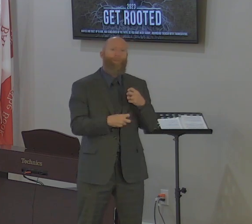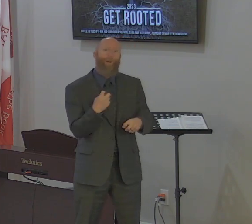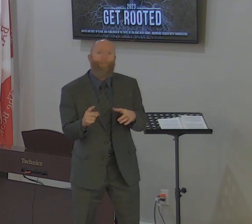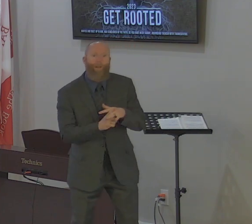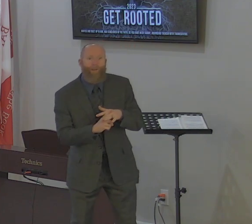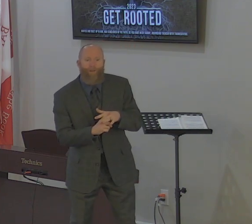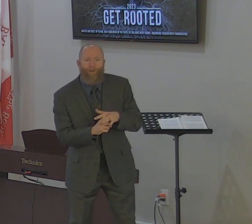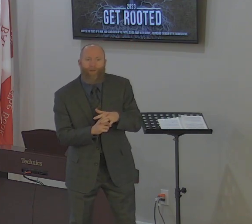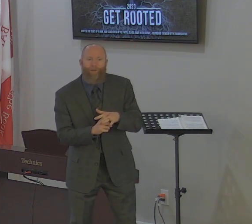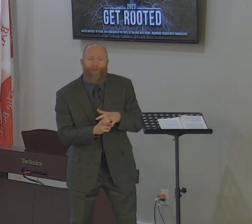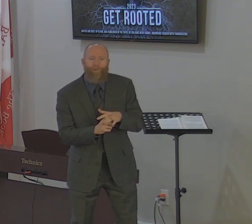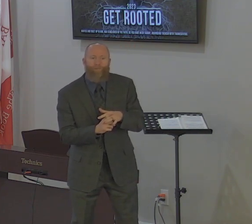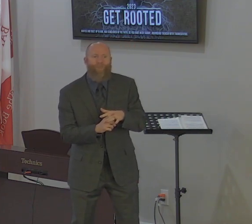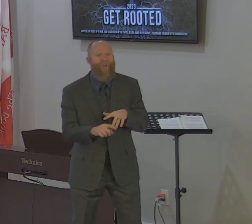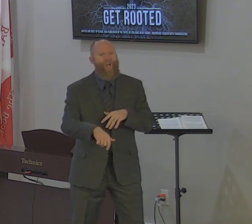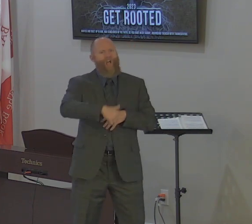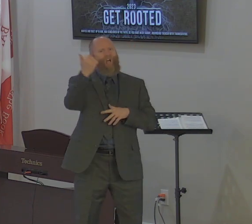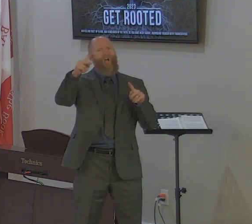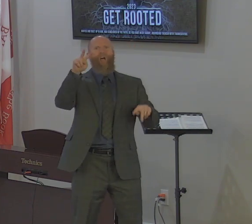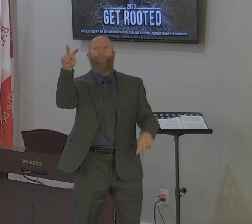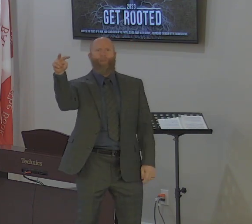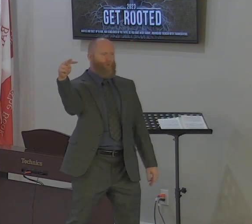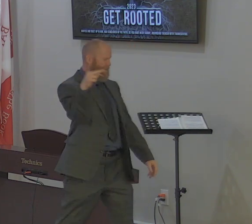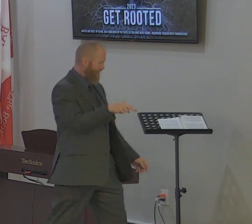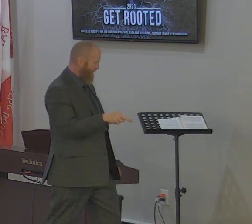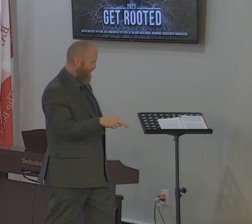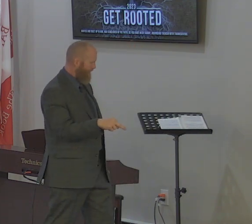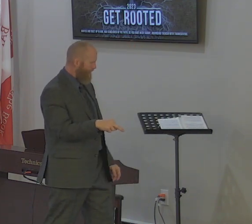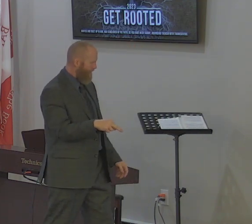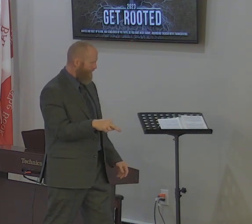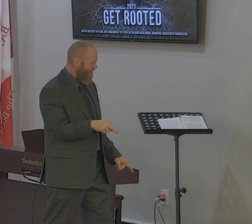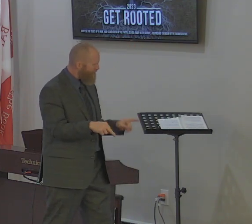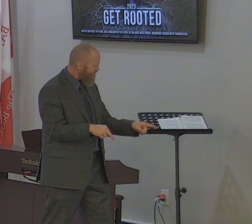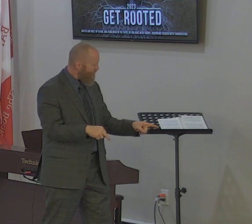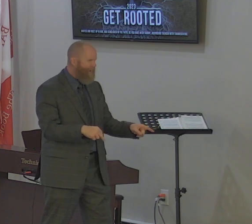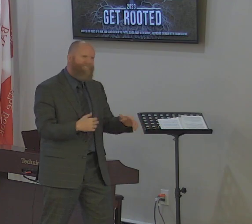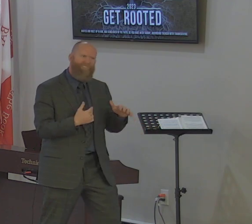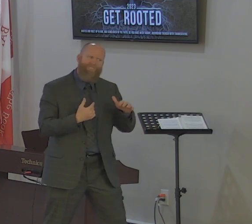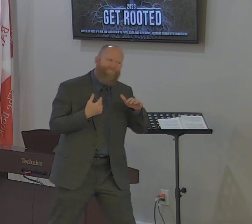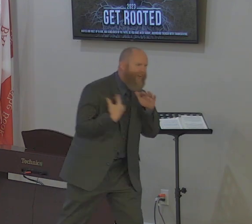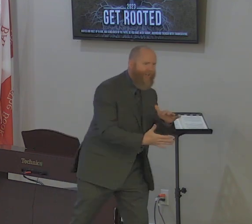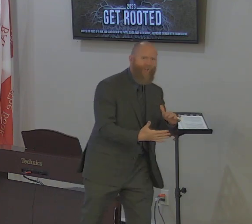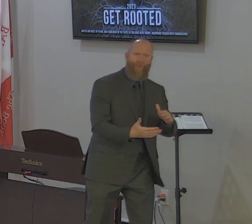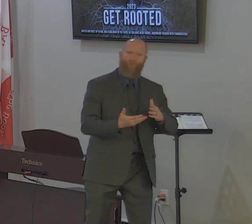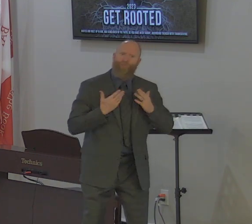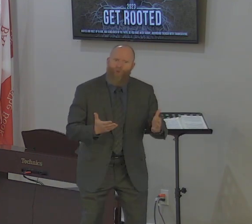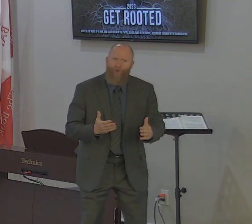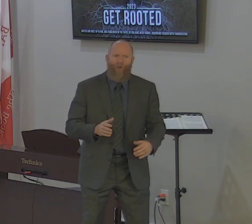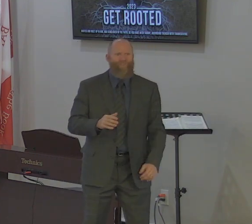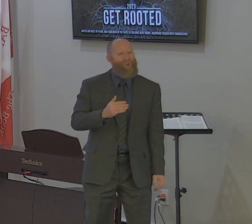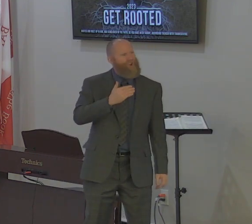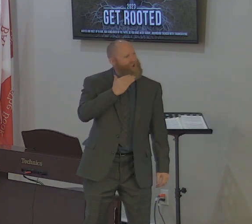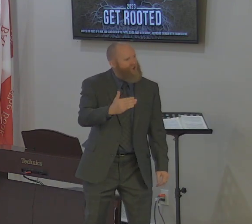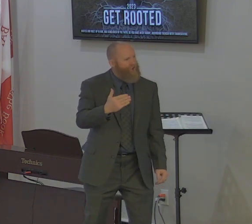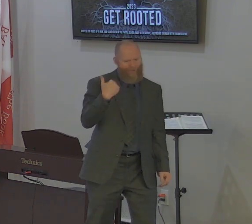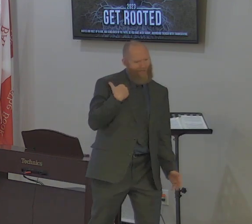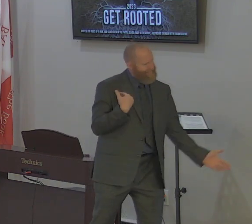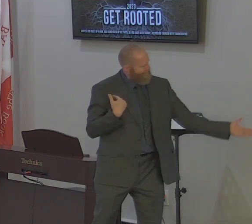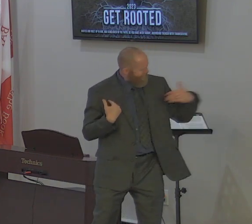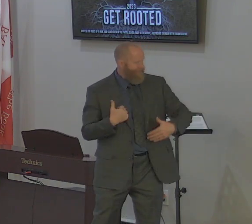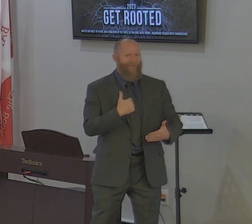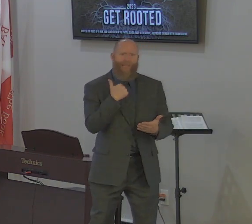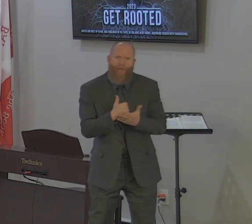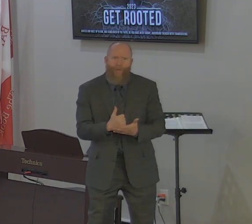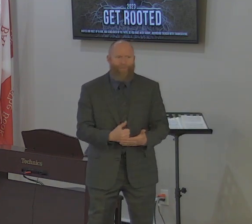People see that you're on fire for God, and they want to use you for the ministry, right? Maybe some want to abuse